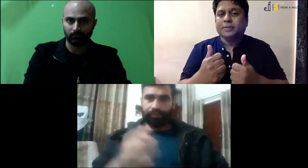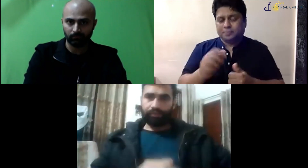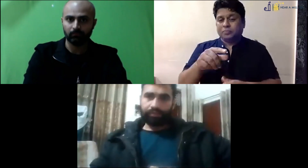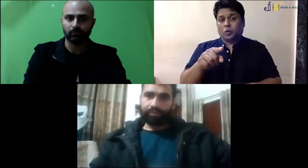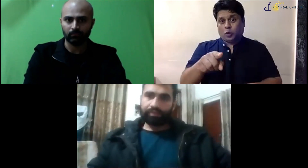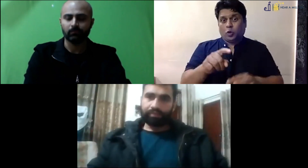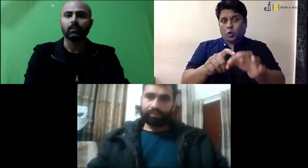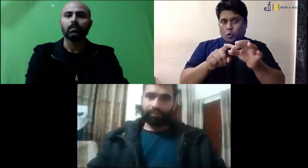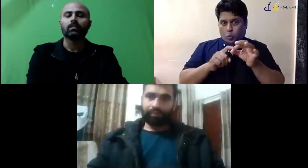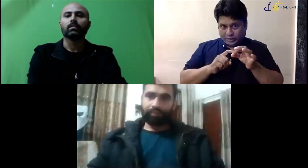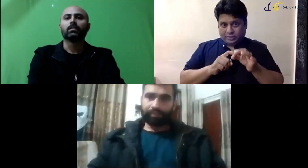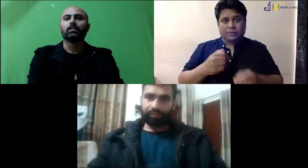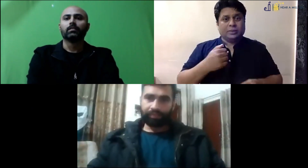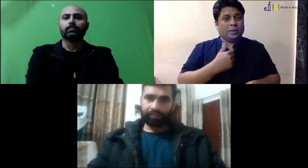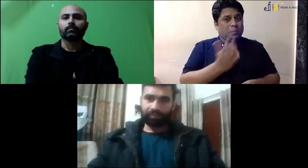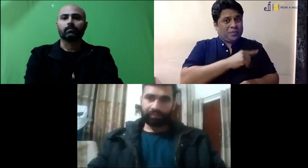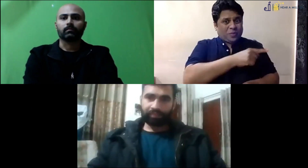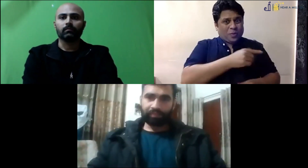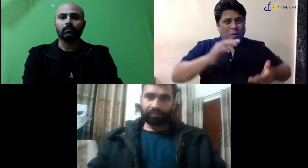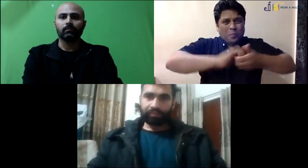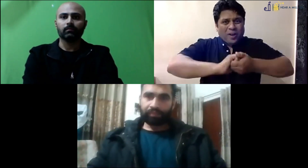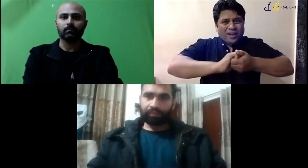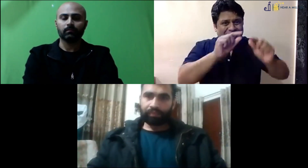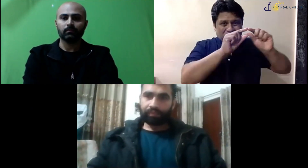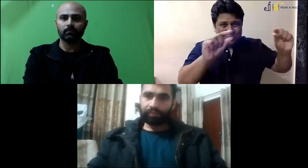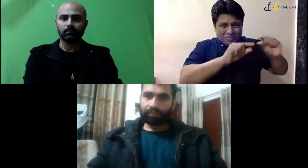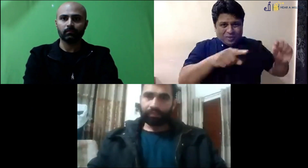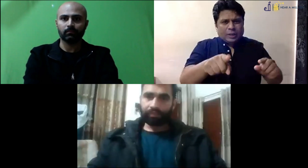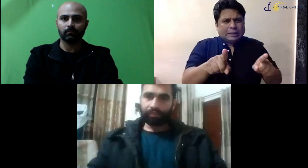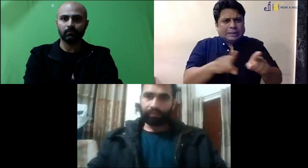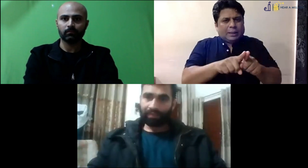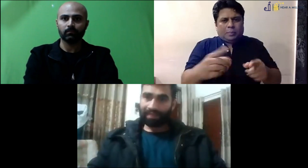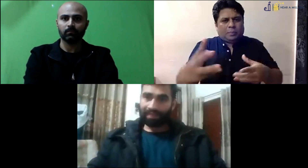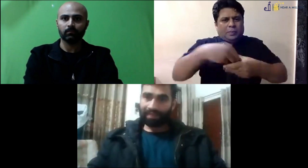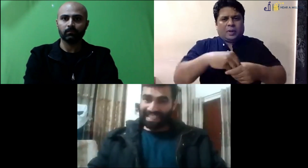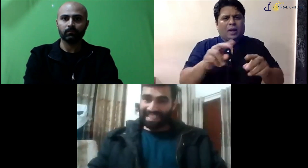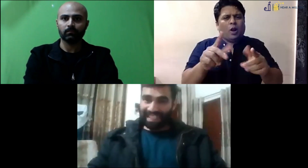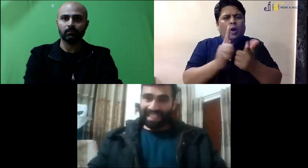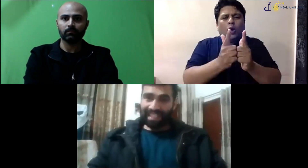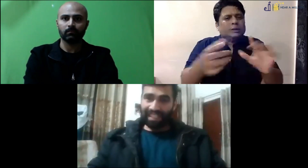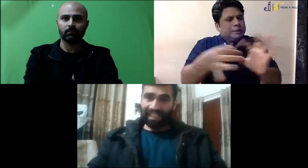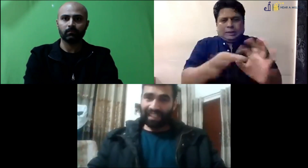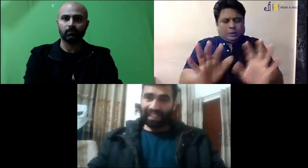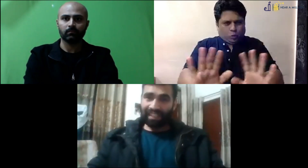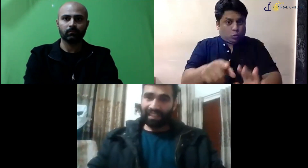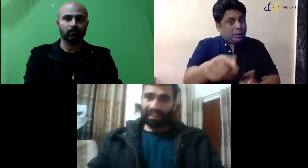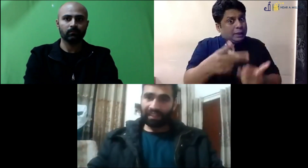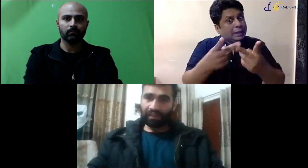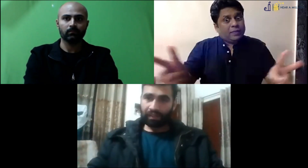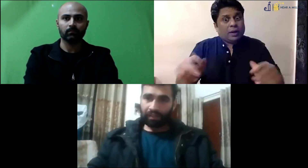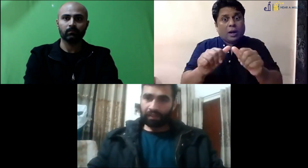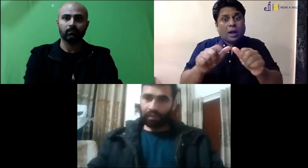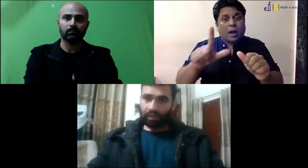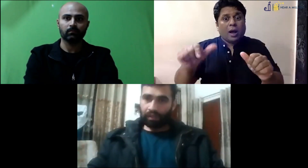they can collaborate with each other, that would be a better thing. So Sunil, here you are saying about the partnering with the association, right? It's